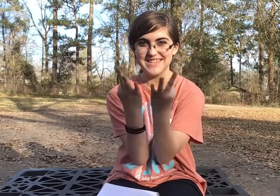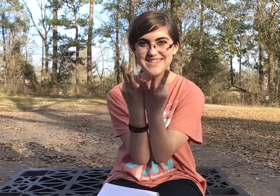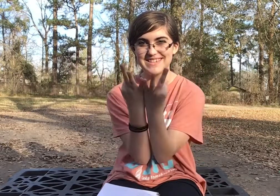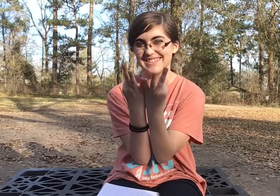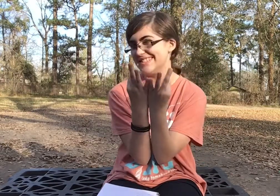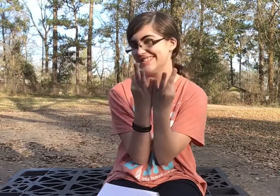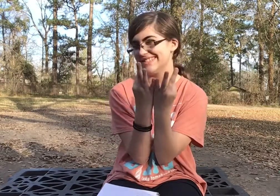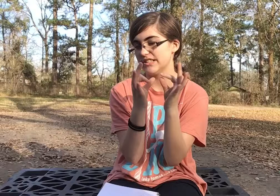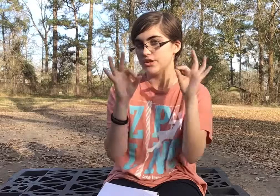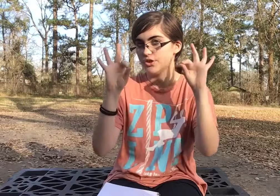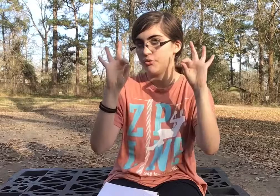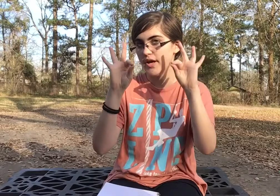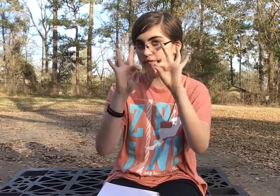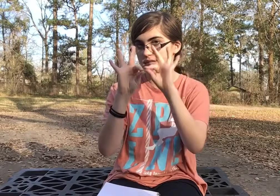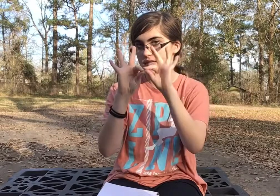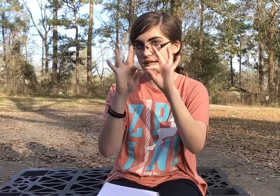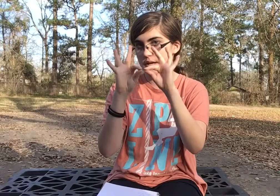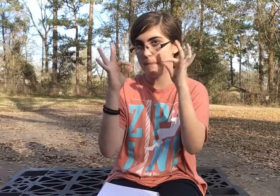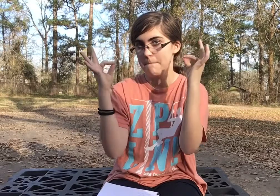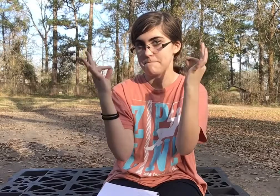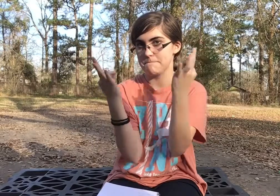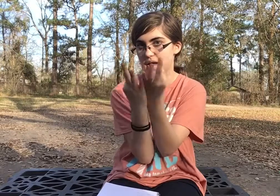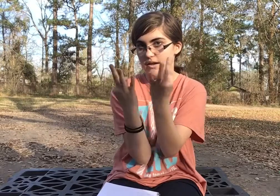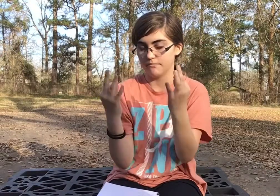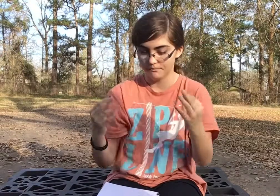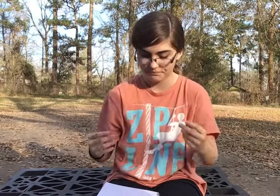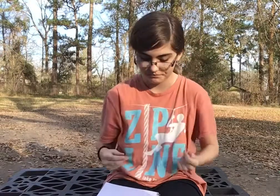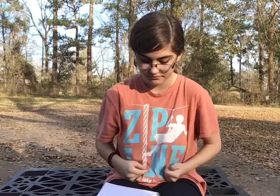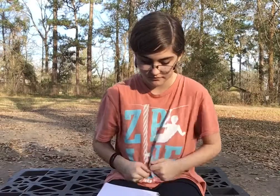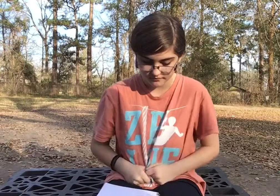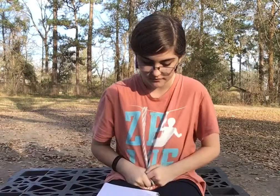Family. 2 F's. Bam.